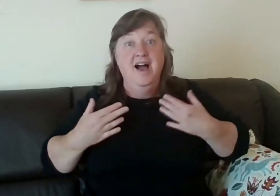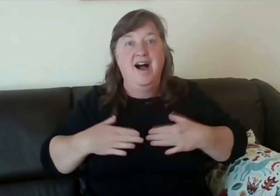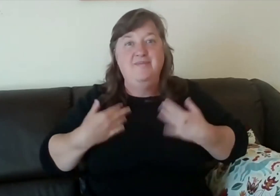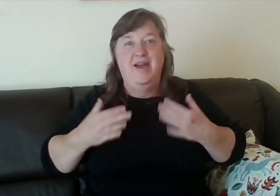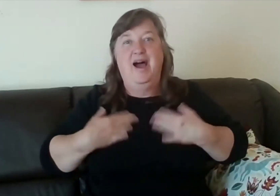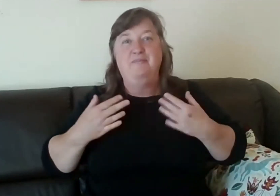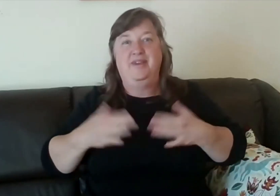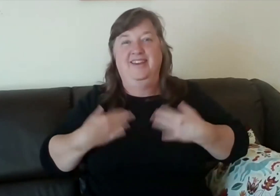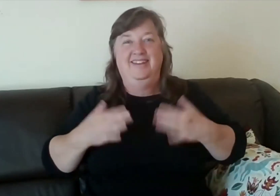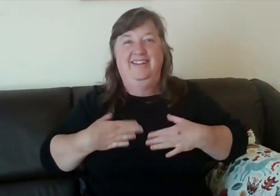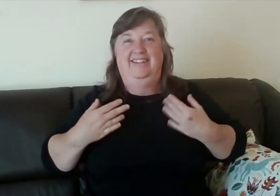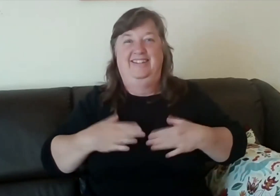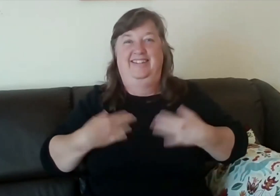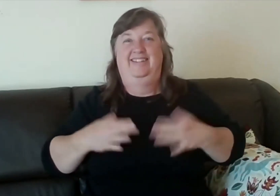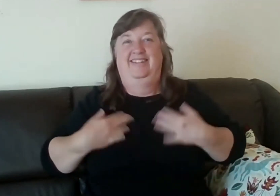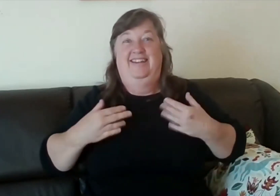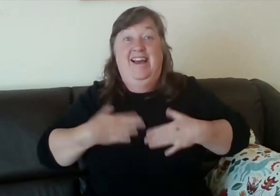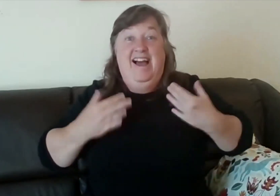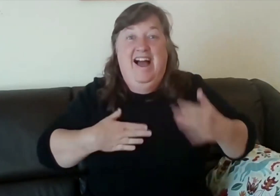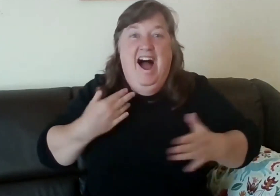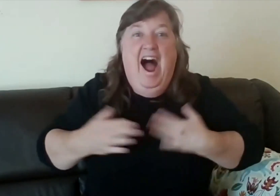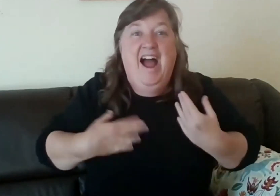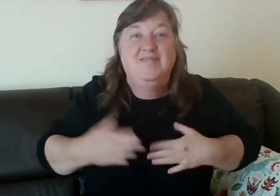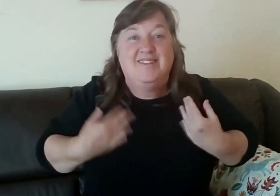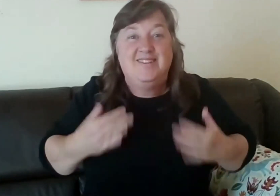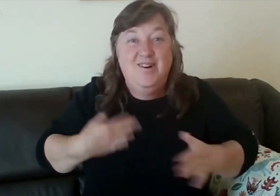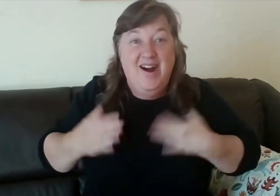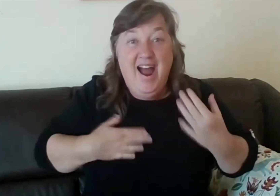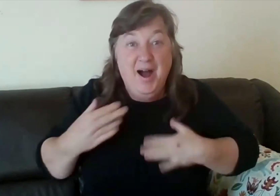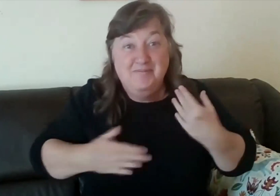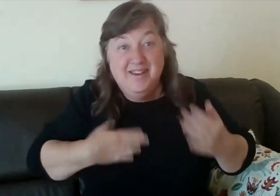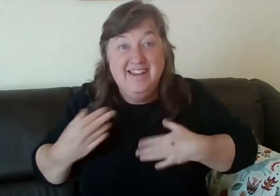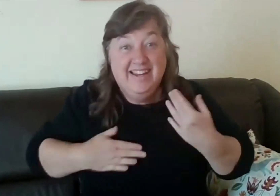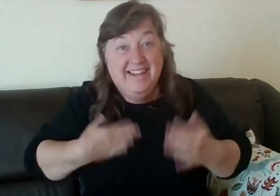I'm happy. I'm so happy.